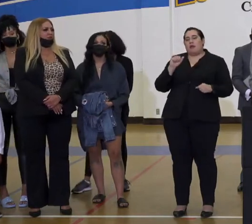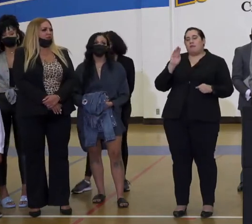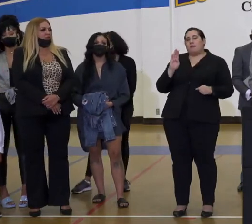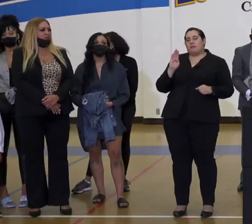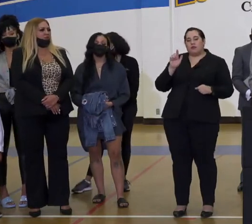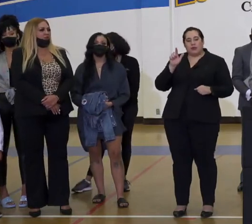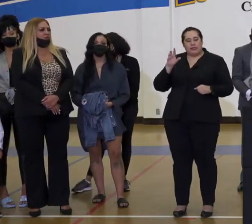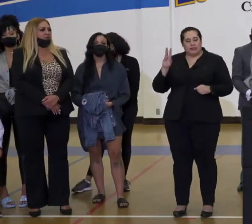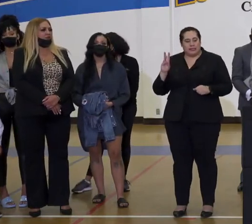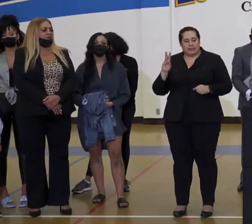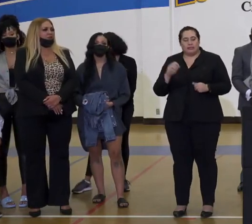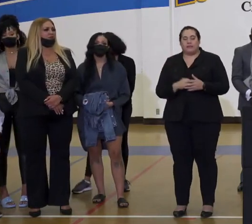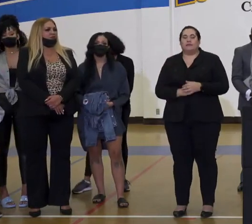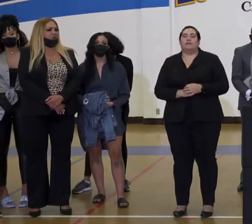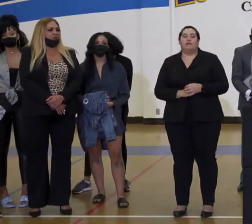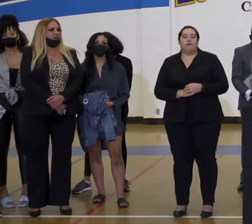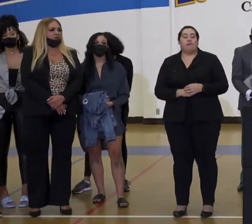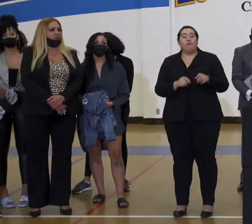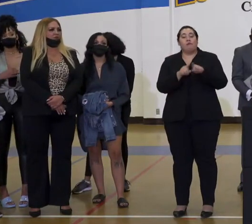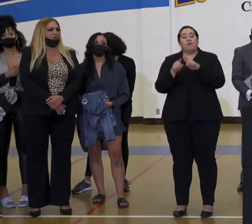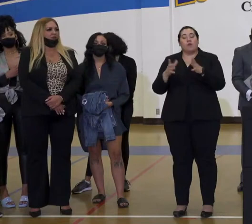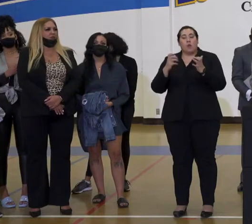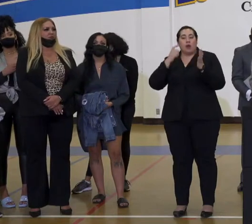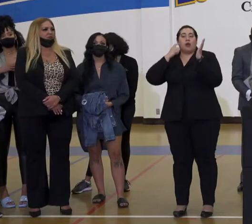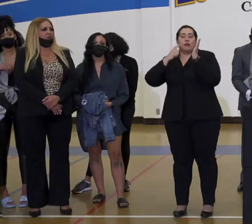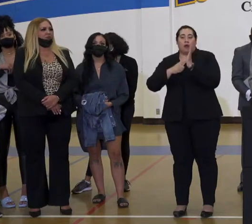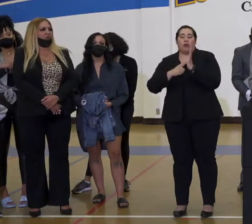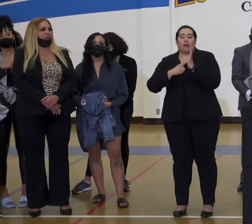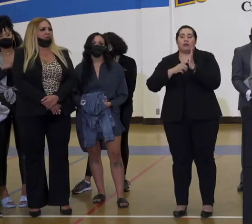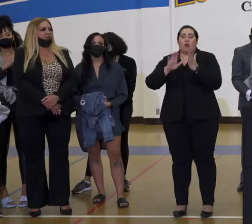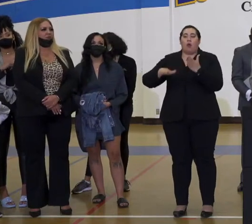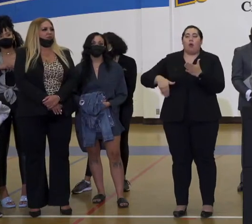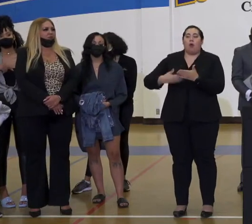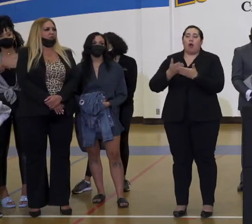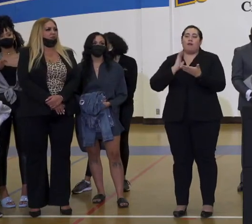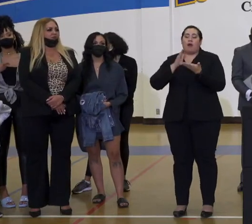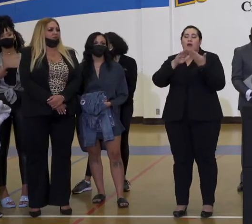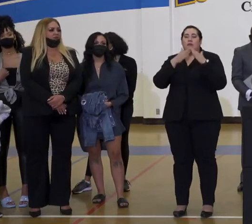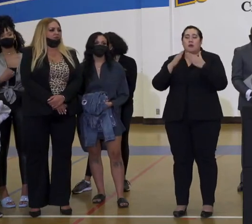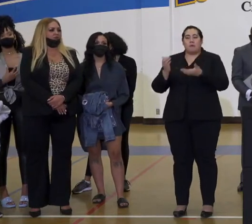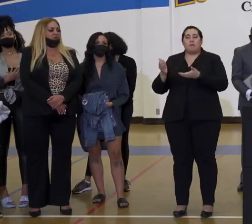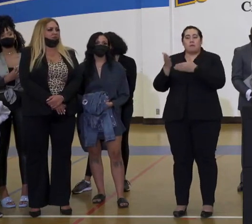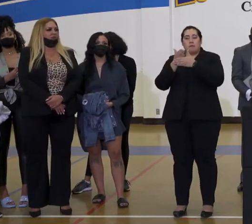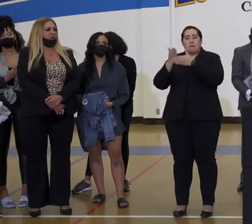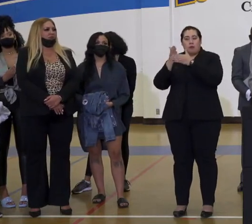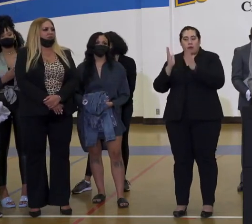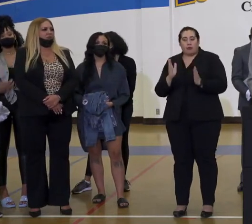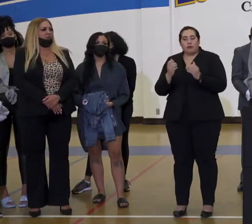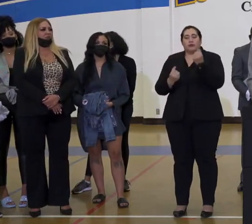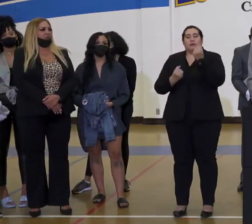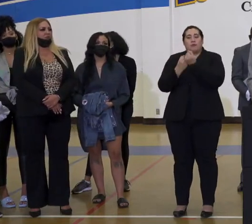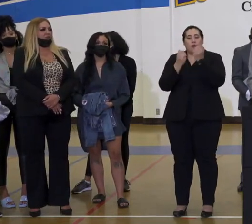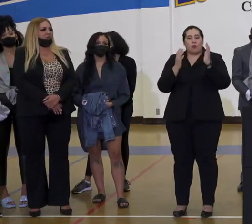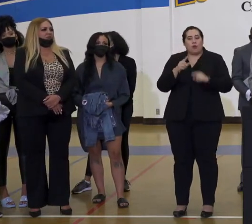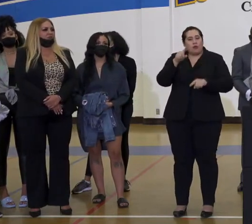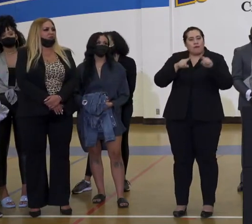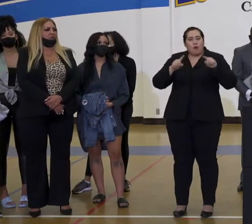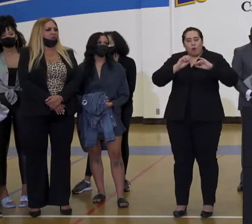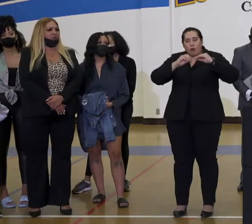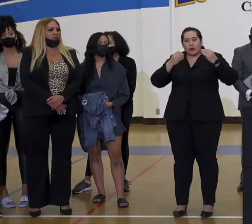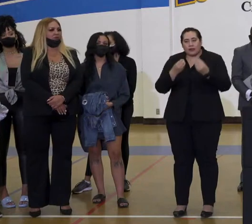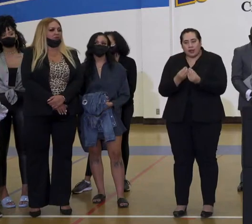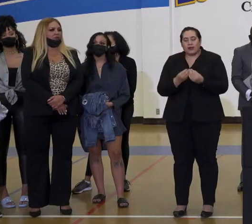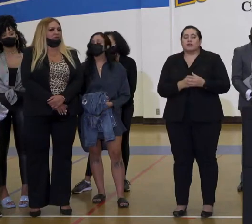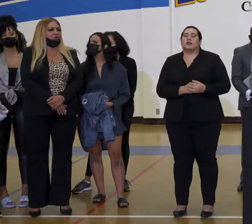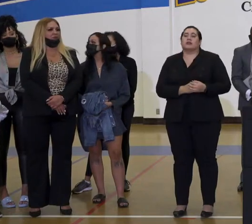26, Duty to Intervene. I also want to acknowledge all of our community partners and supporters, the various